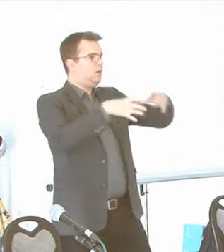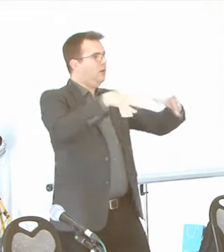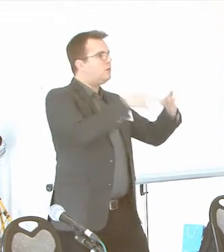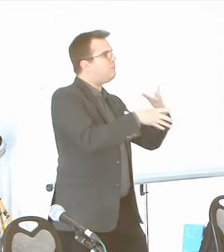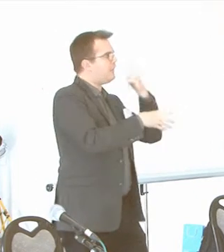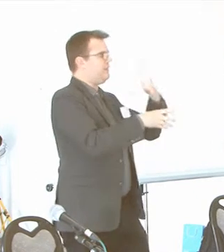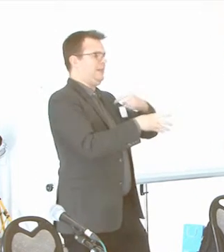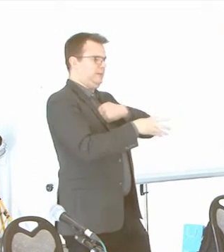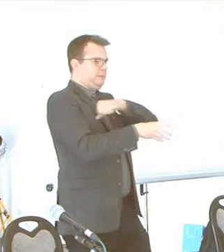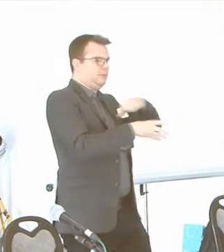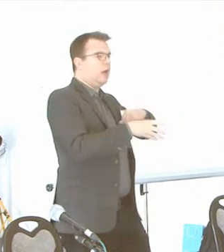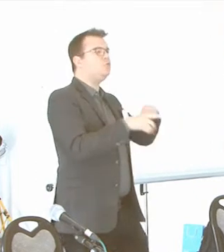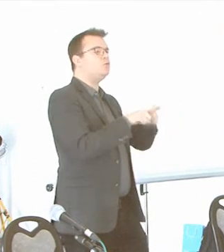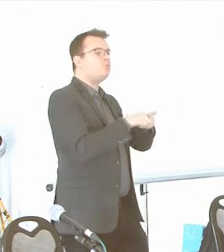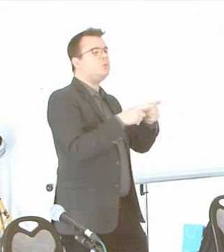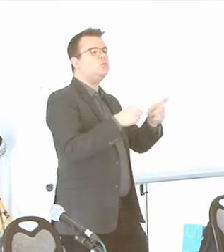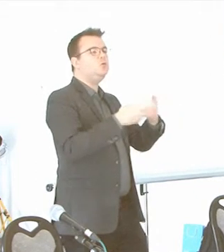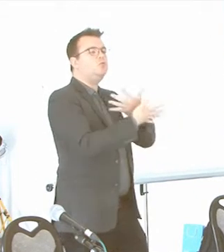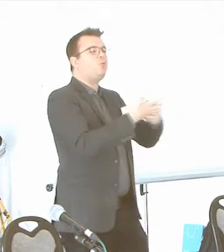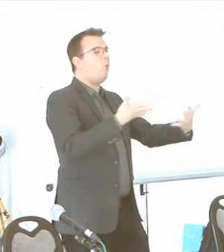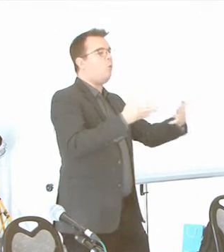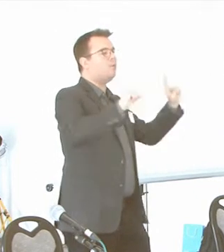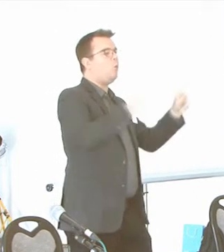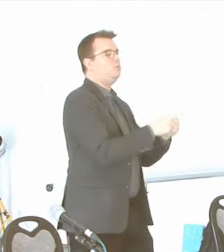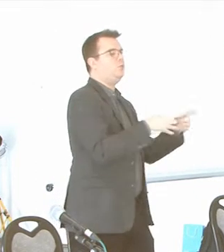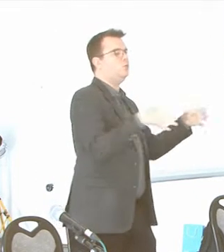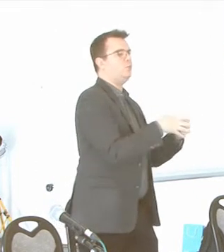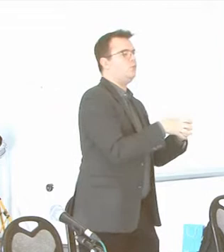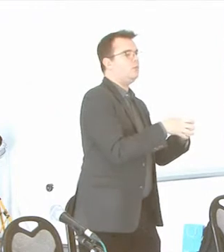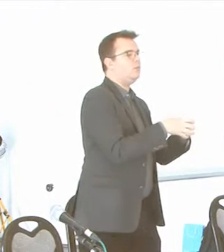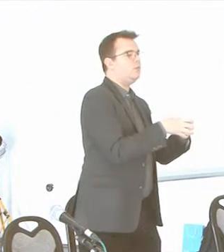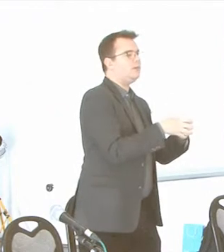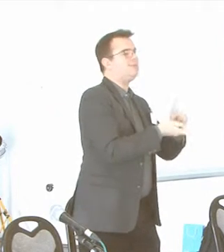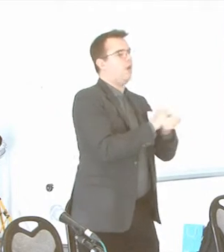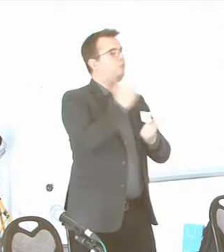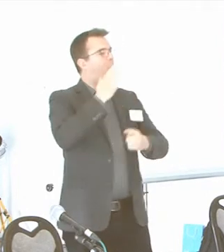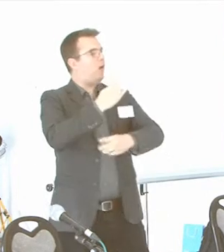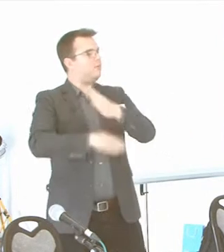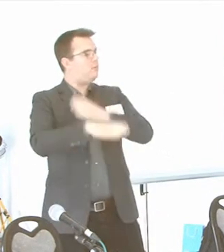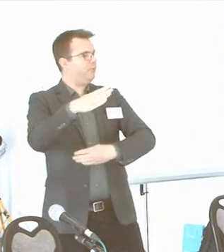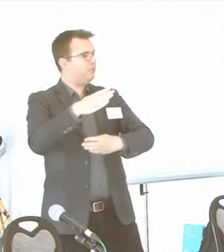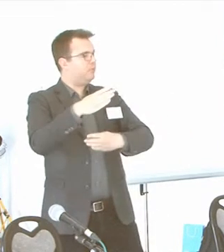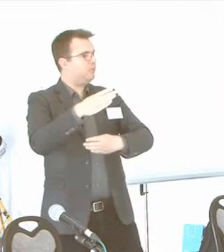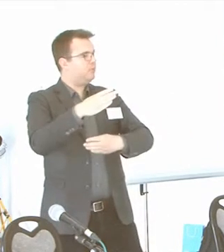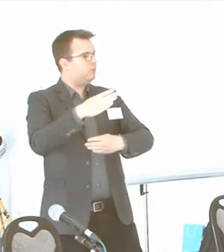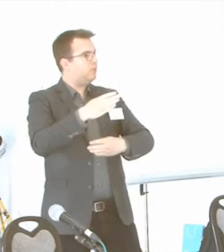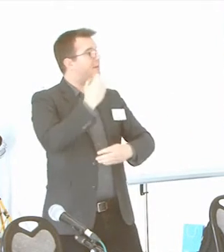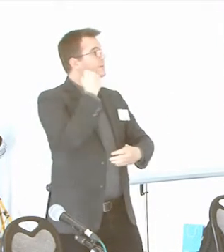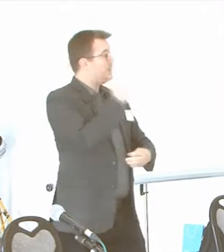in Denmark regard themselves more as a linguistic minority instead of as a group of disabled